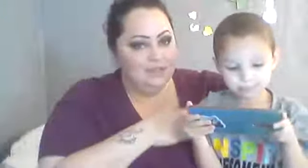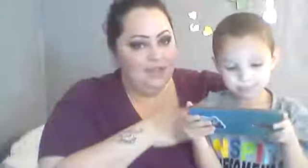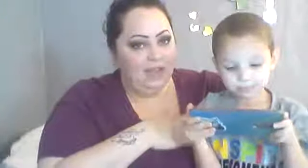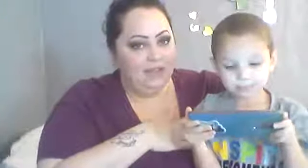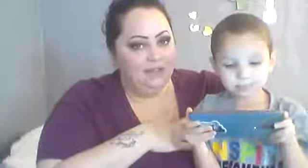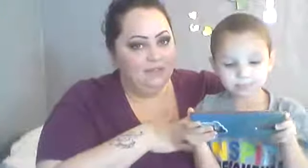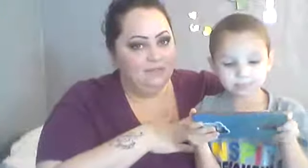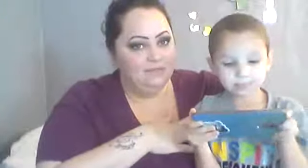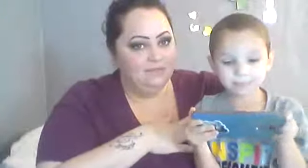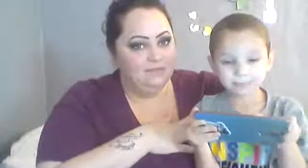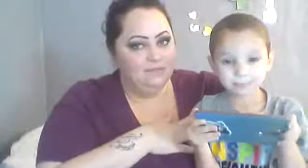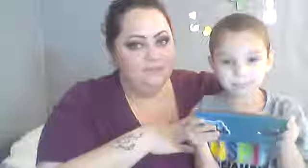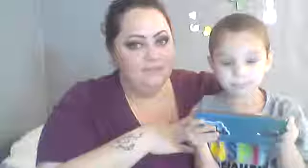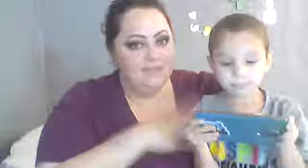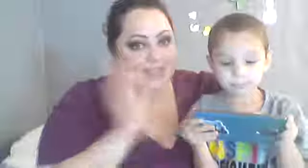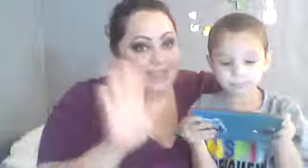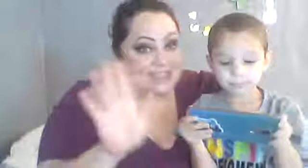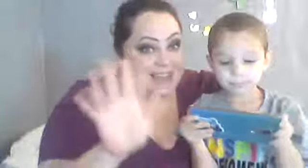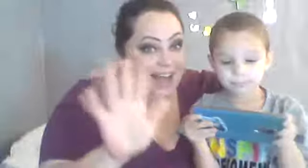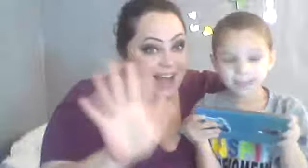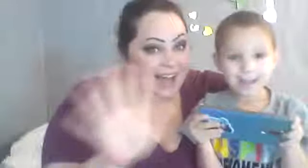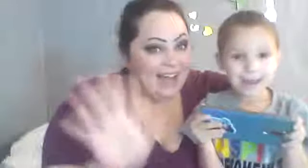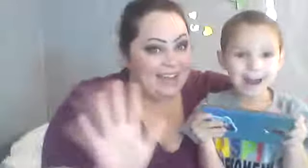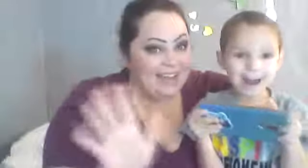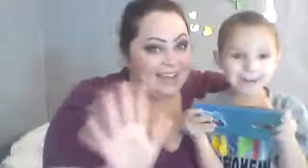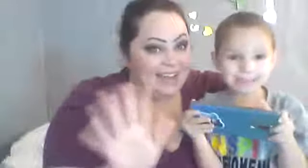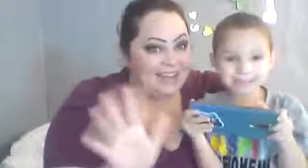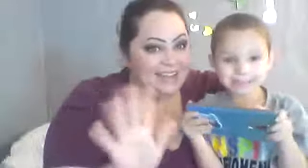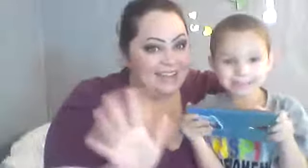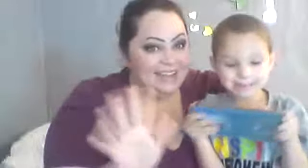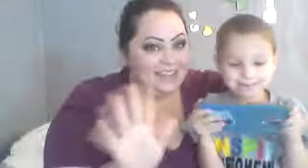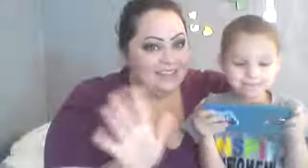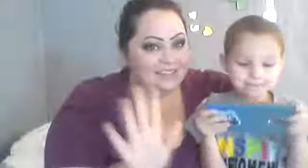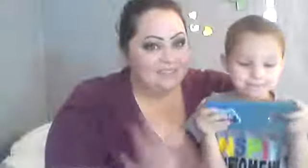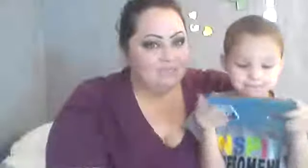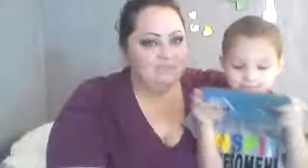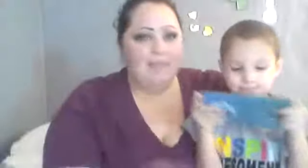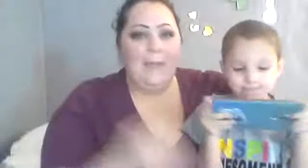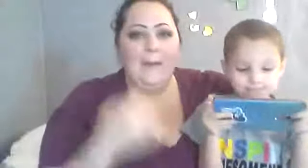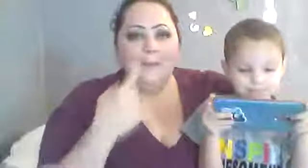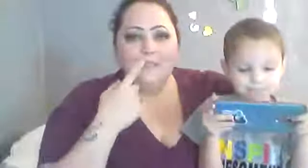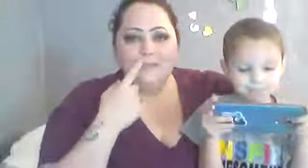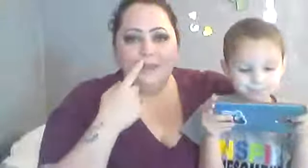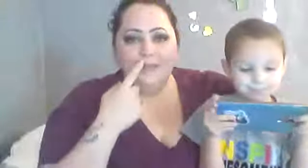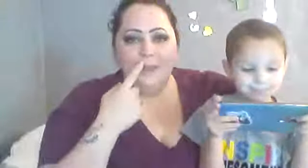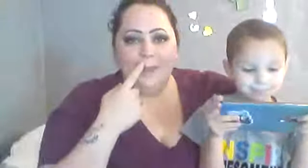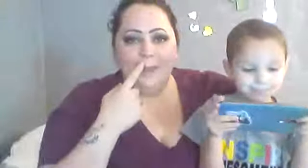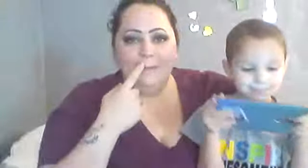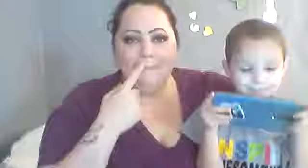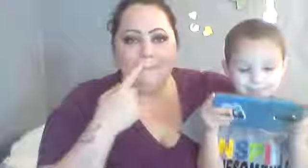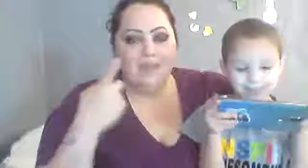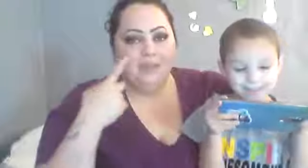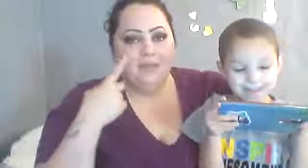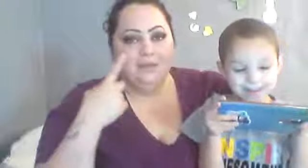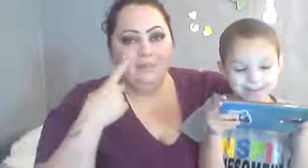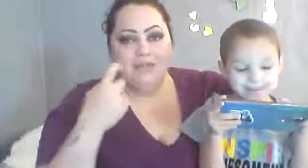Hey. Say hi. Hi. He holds his mouth like that